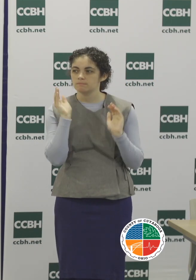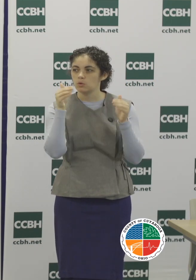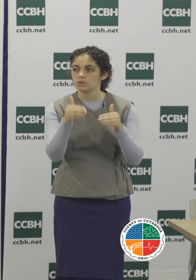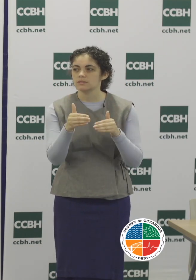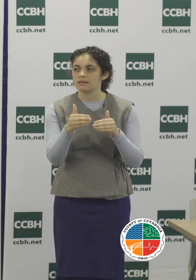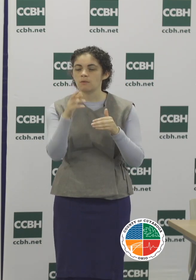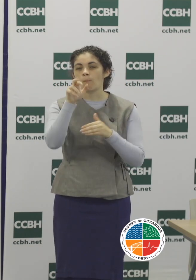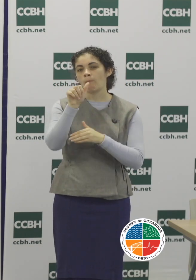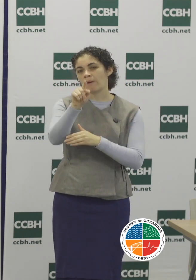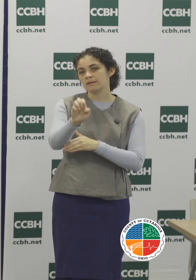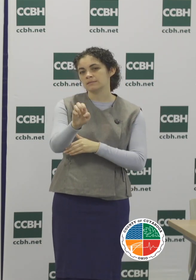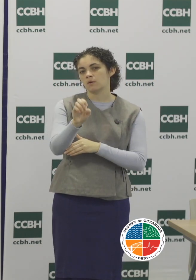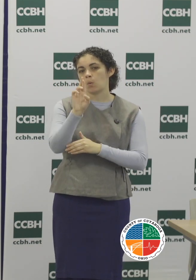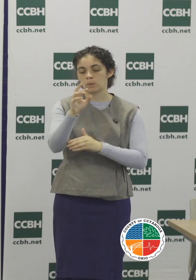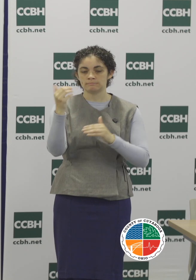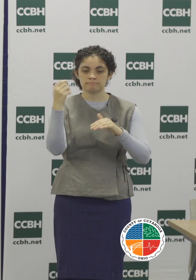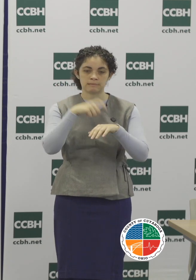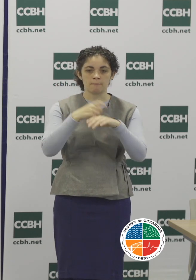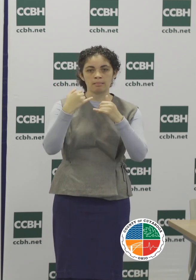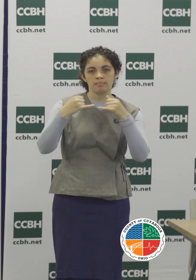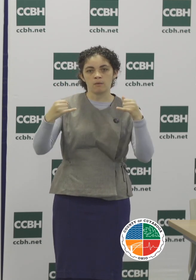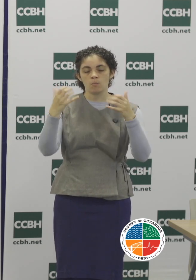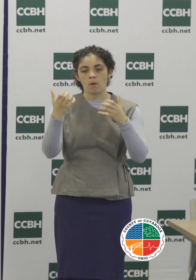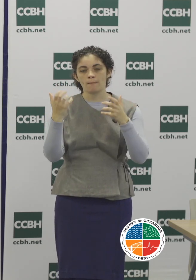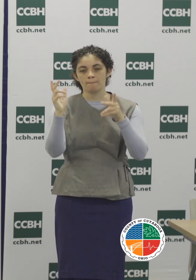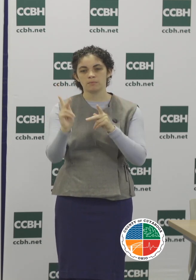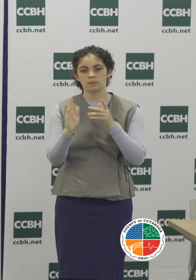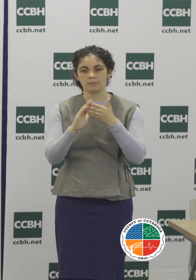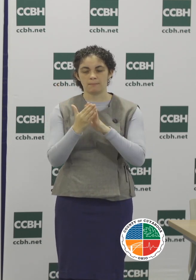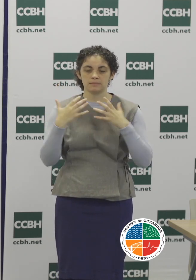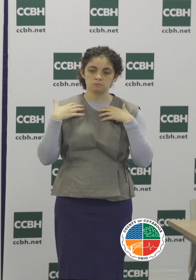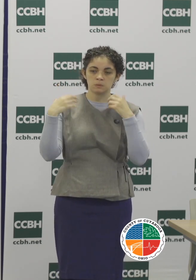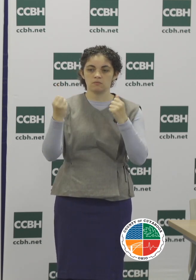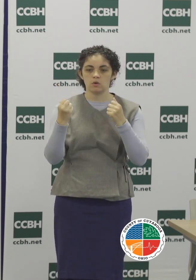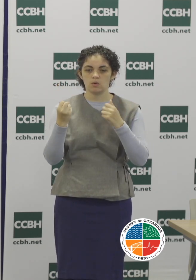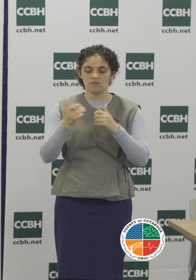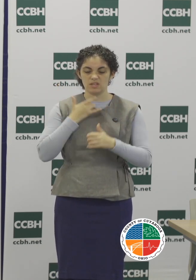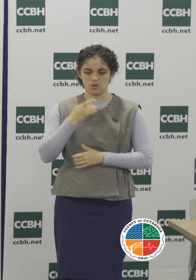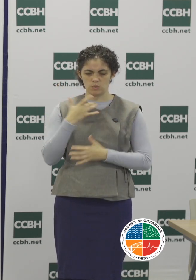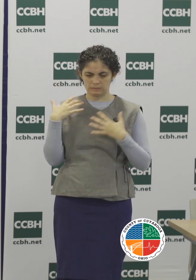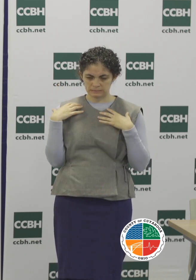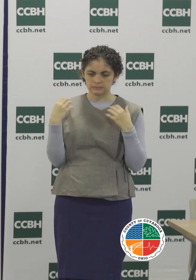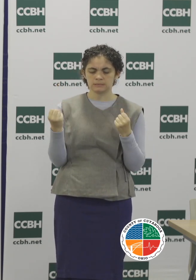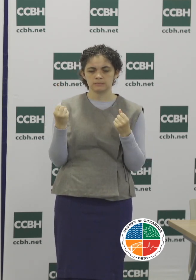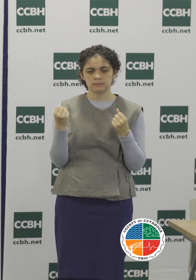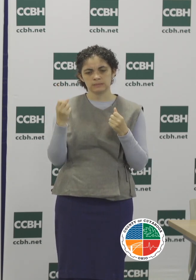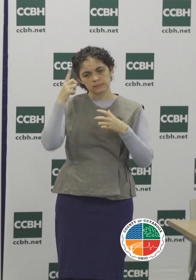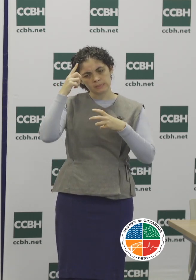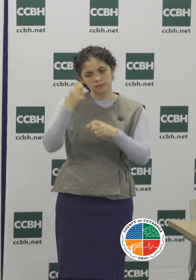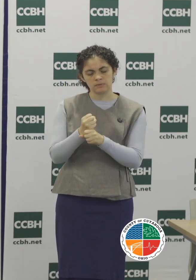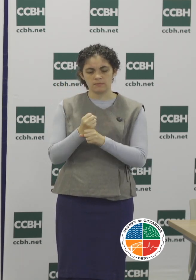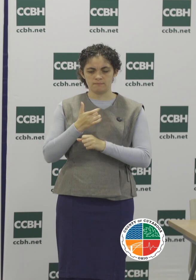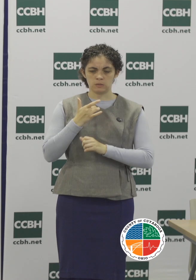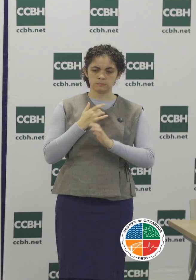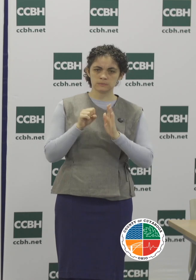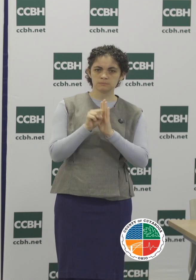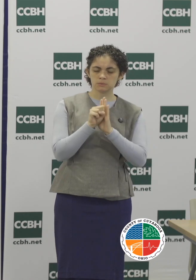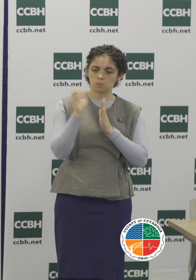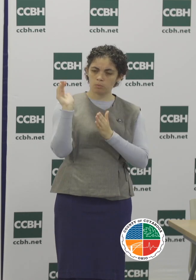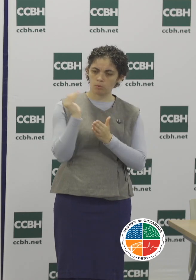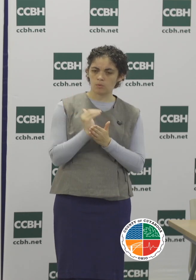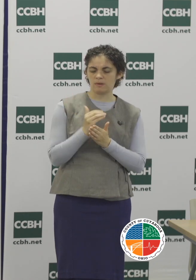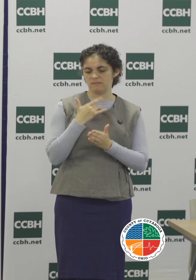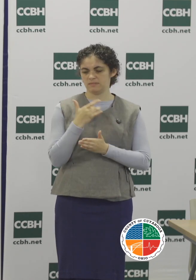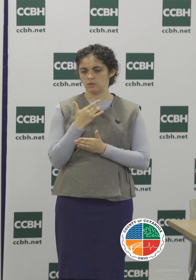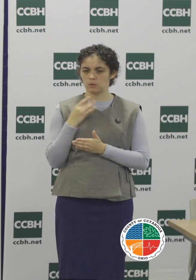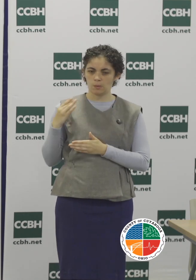as a rate or a timeline, because I want people to recover when they feel comfortable that they have improved symptoms and that they're